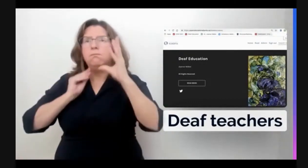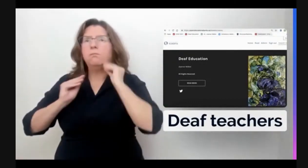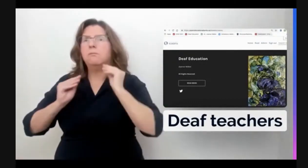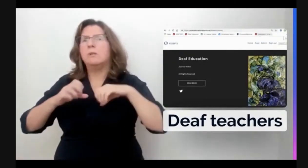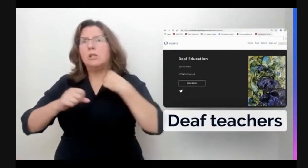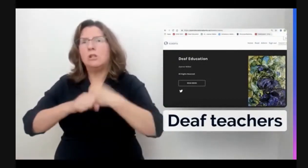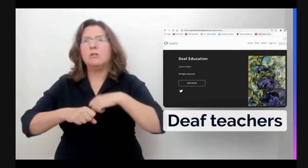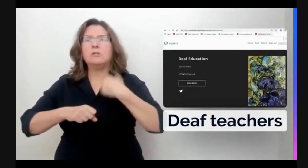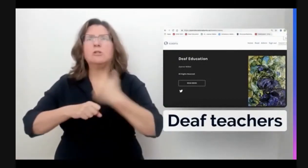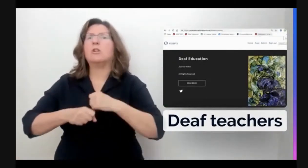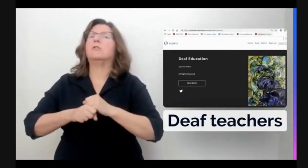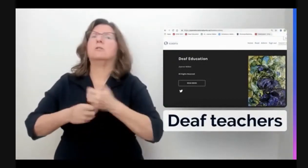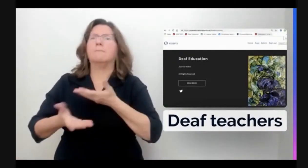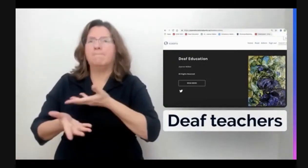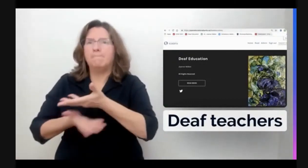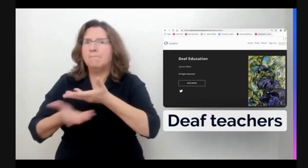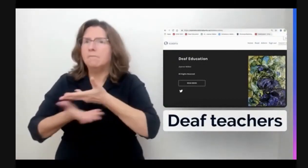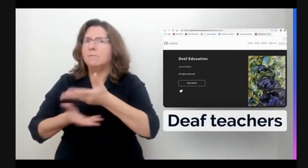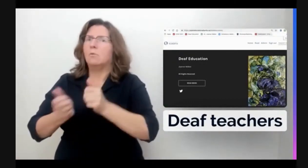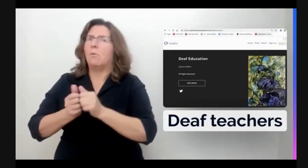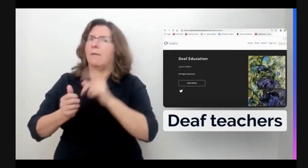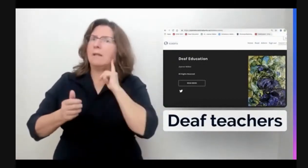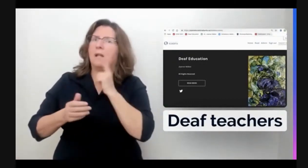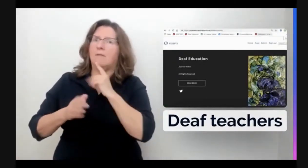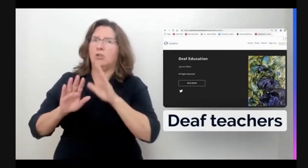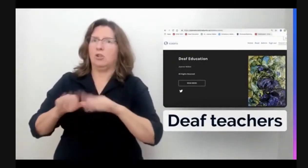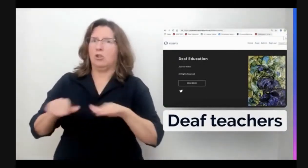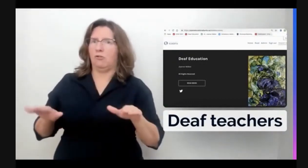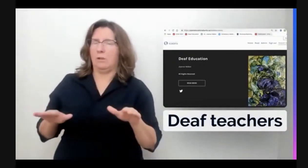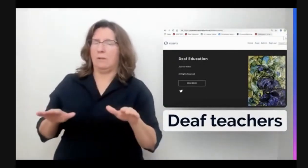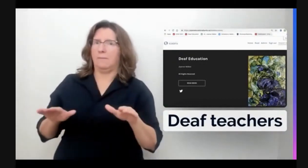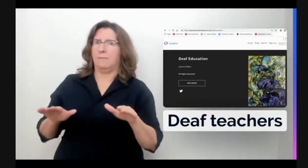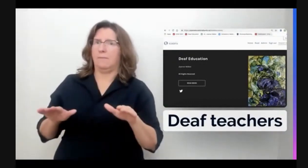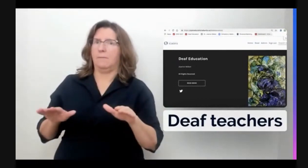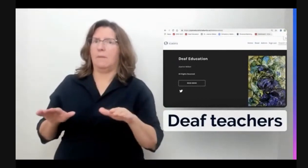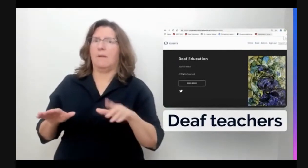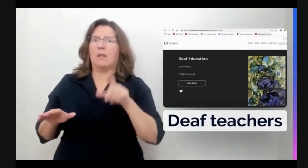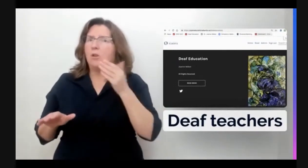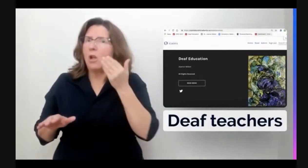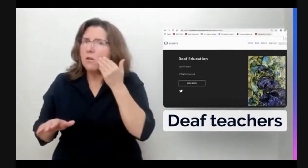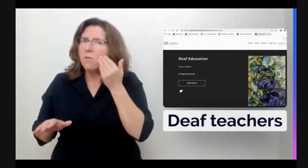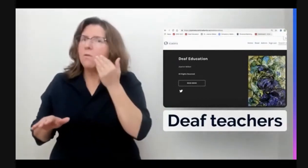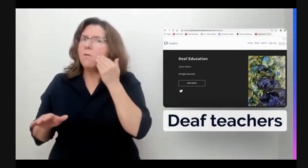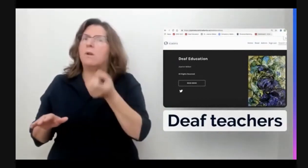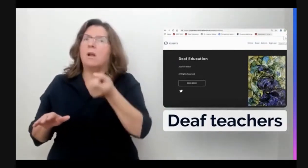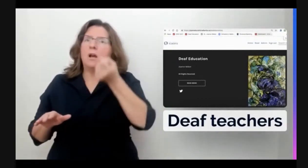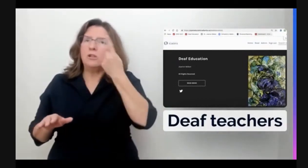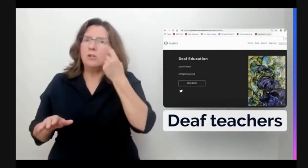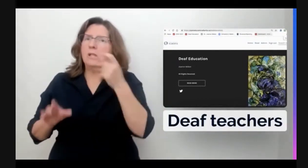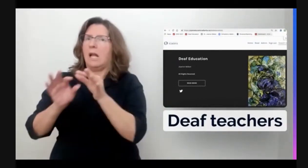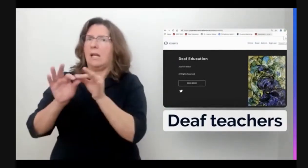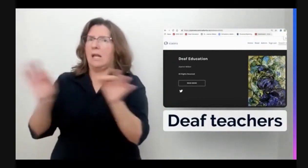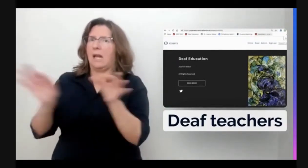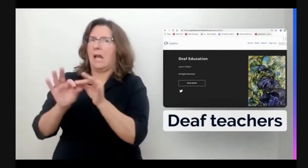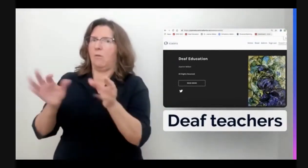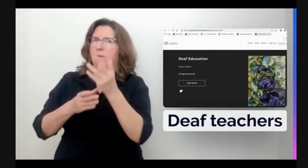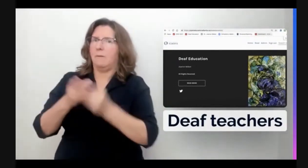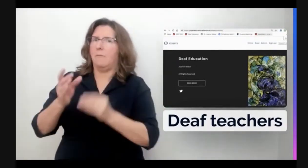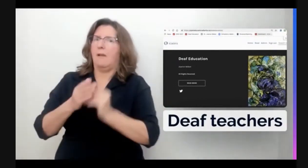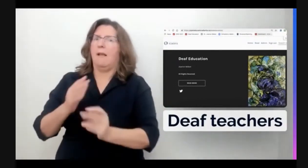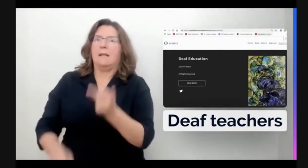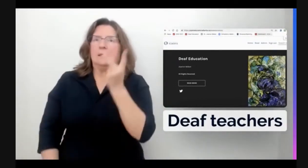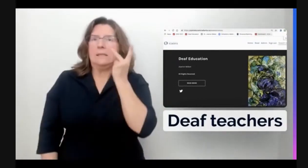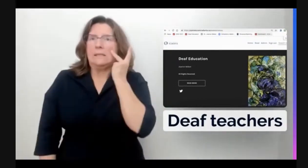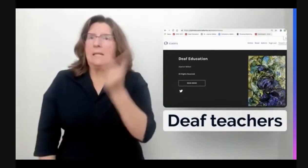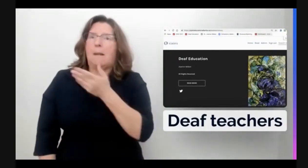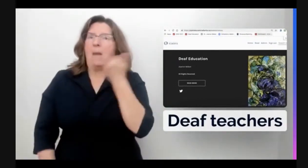including deaf teachers. They have years of experience working with deaf children, including many students who came to school